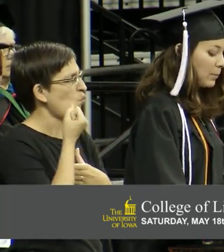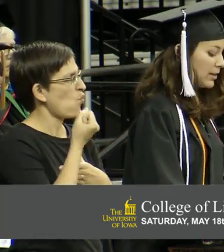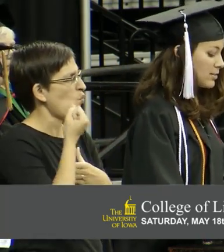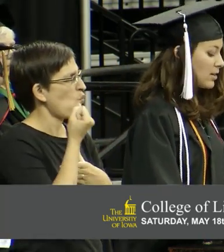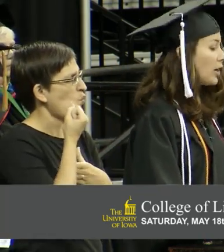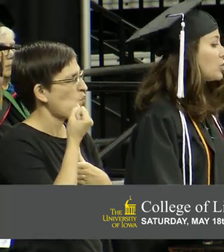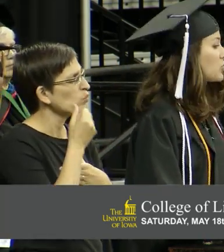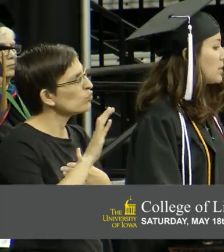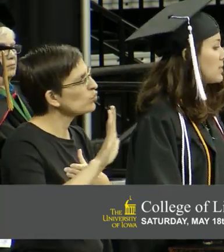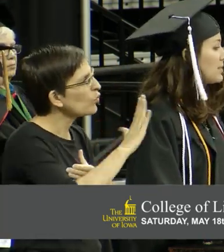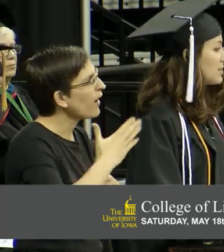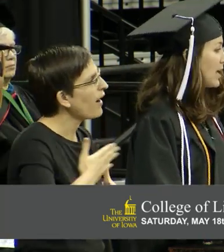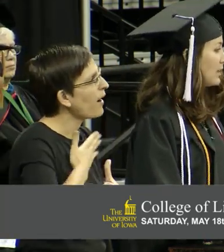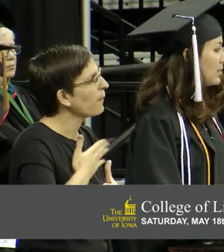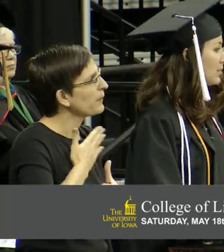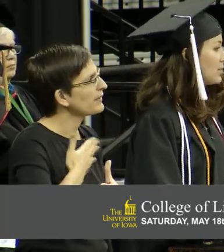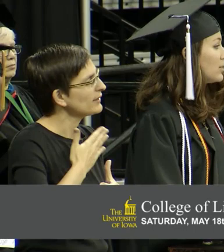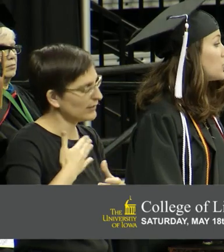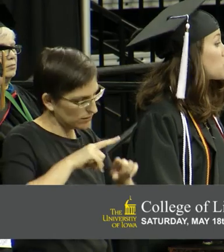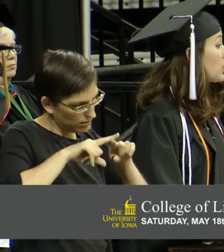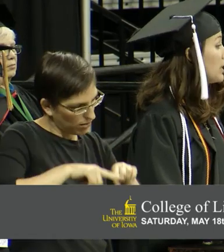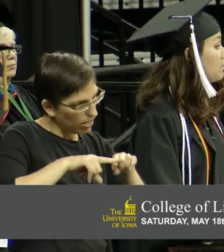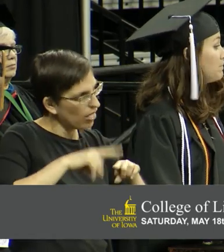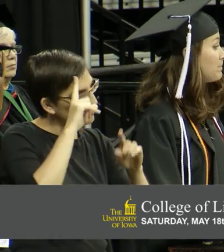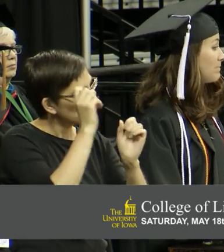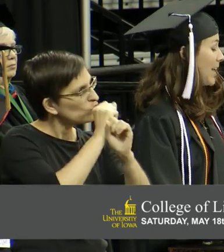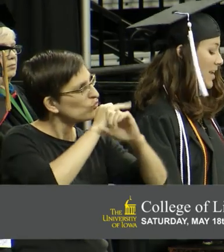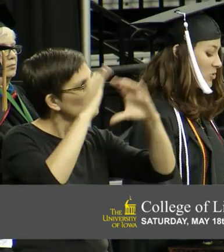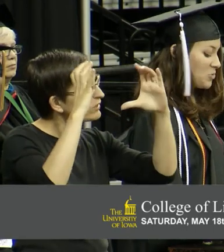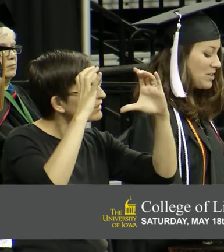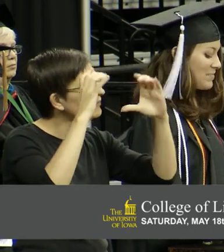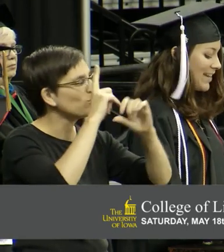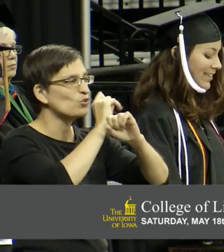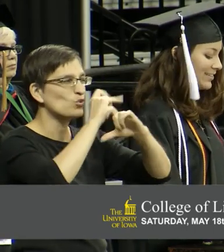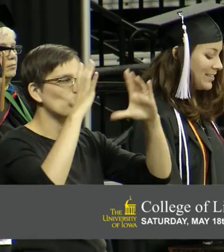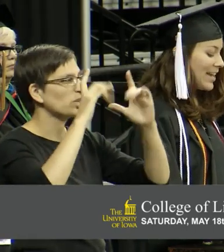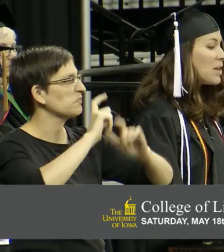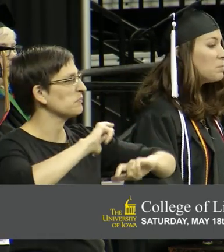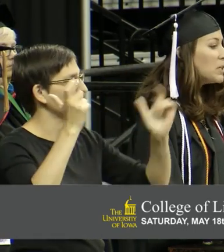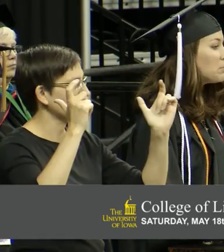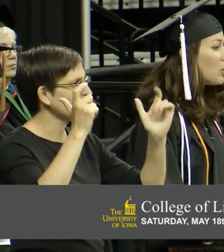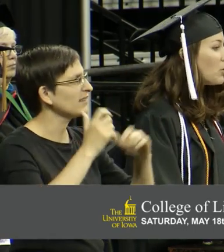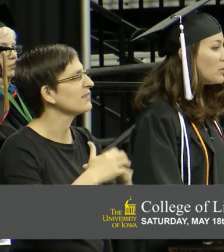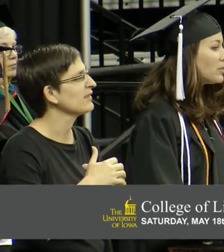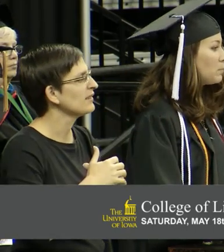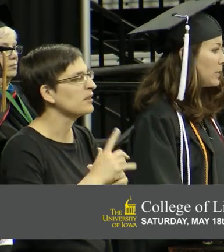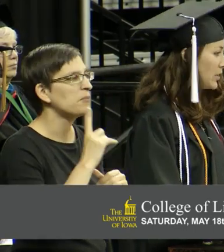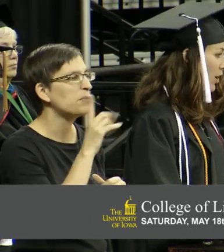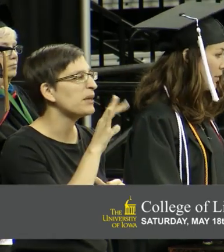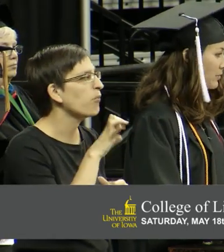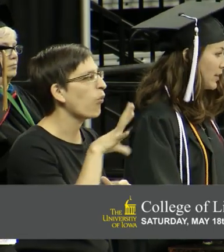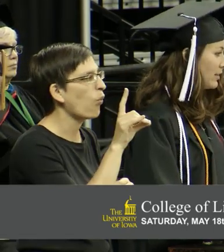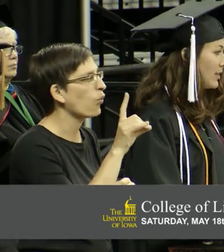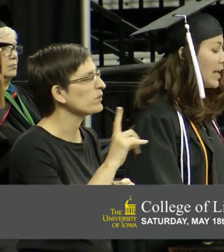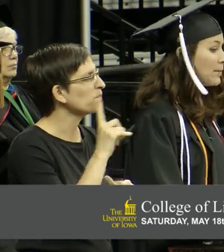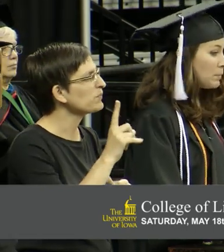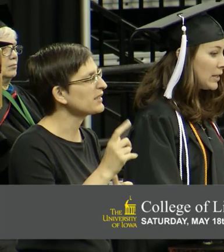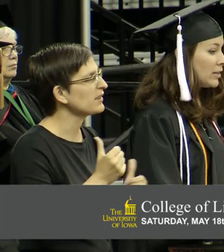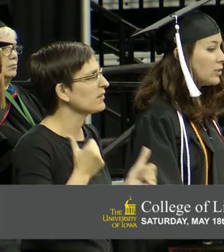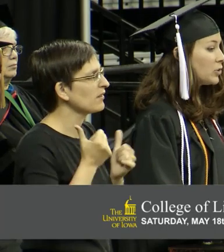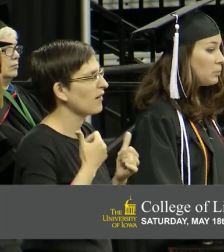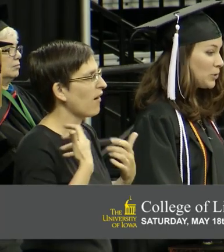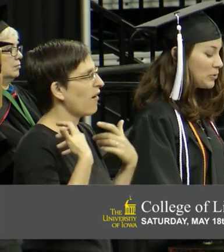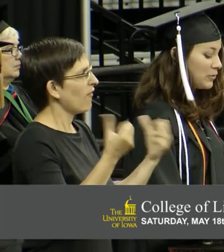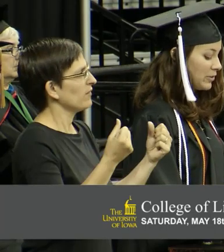and happiness on your dreams instead. Dream and dream big and be bold, be confident, and